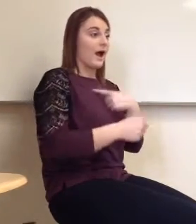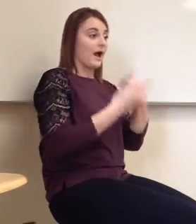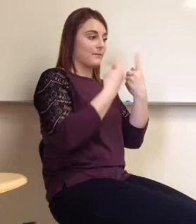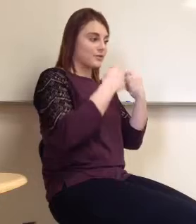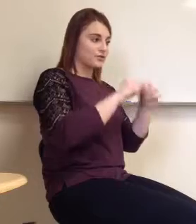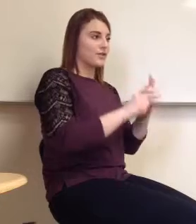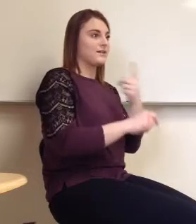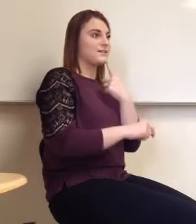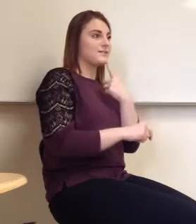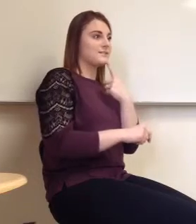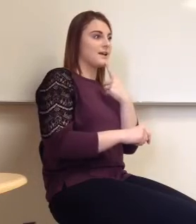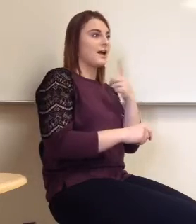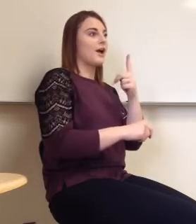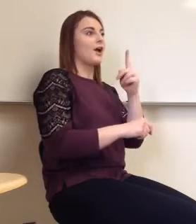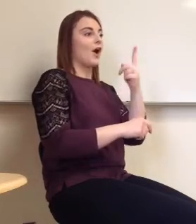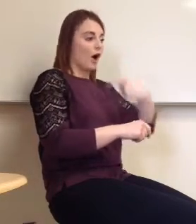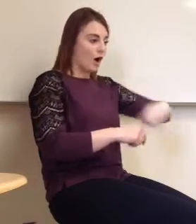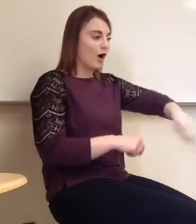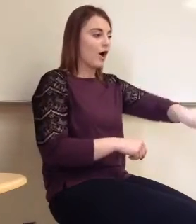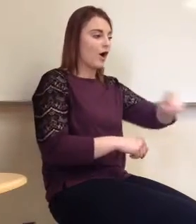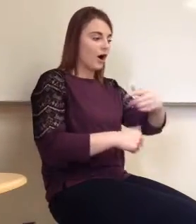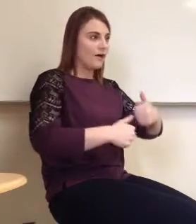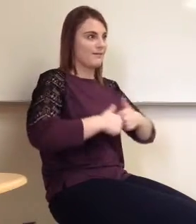as an author, trying to tell you